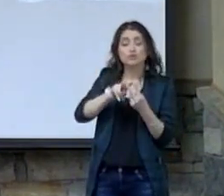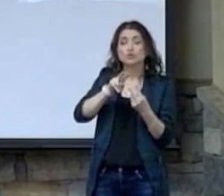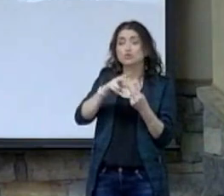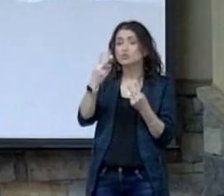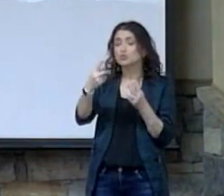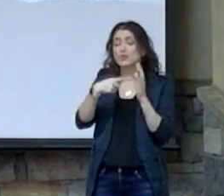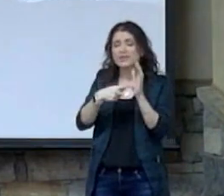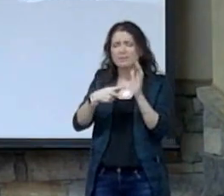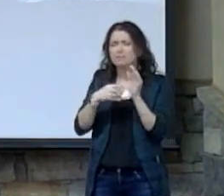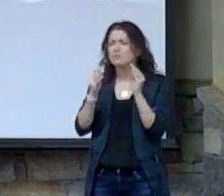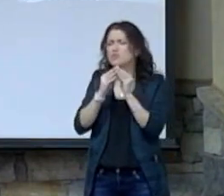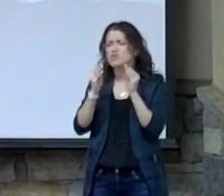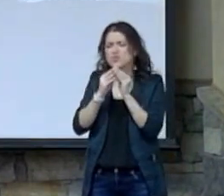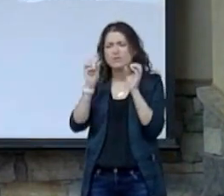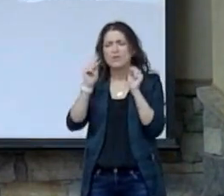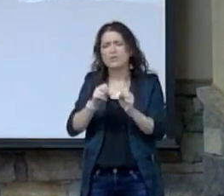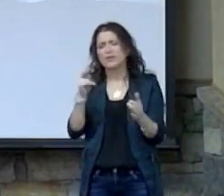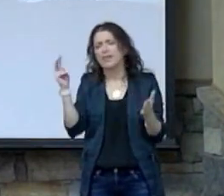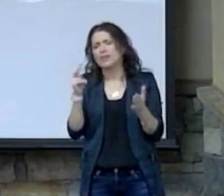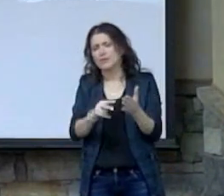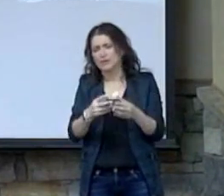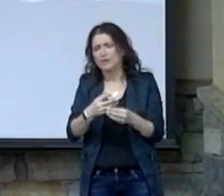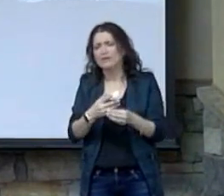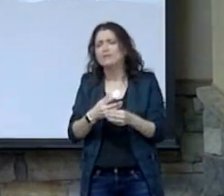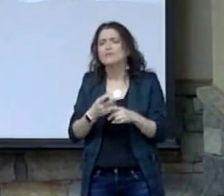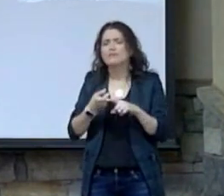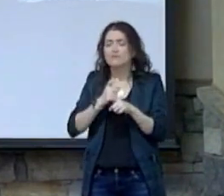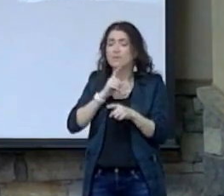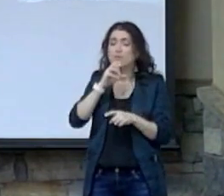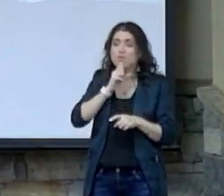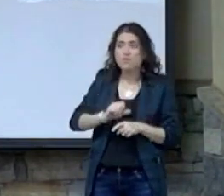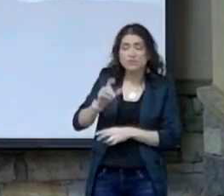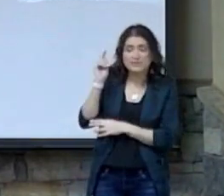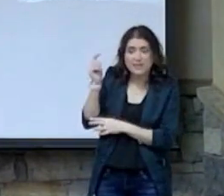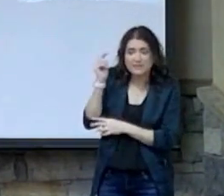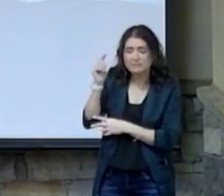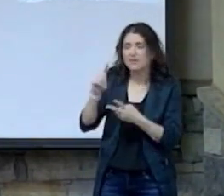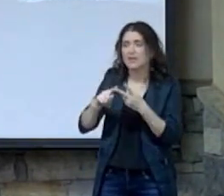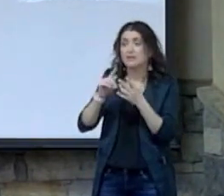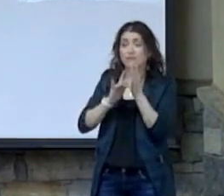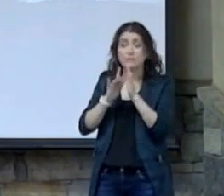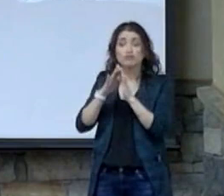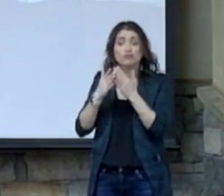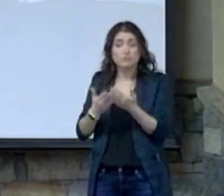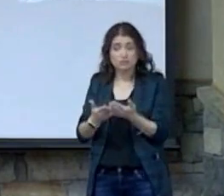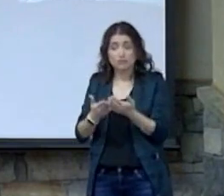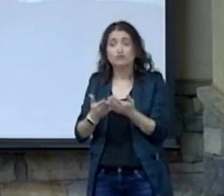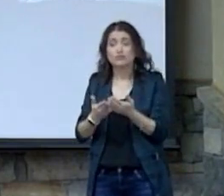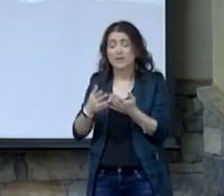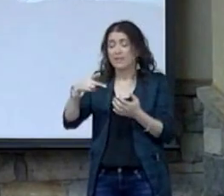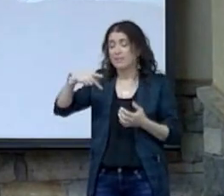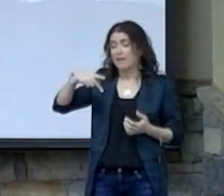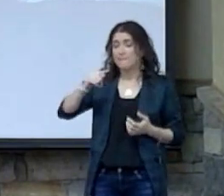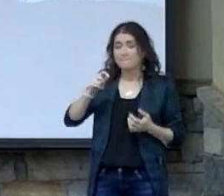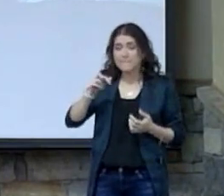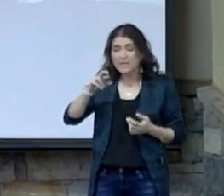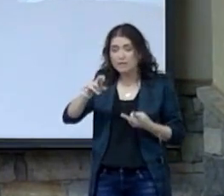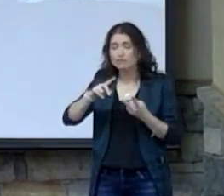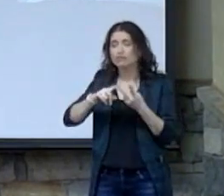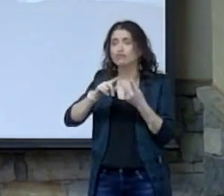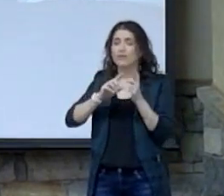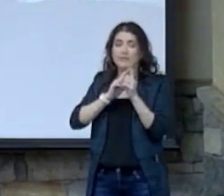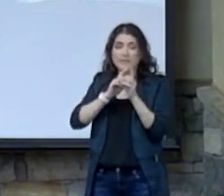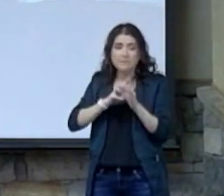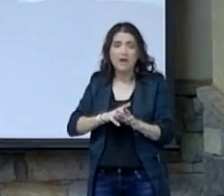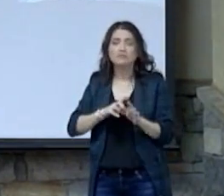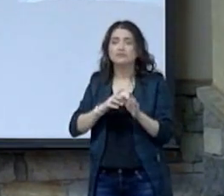are many more that we could go to from the Old Testament, from the Scriptures, that Peter and the apostles and the Jewish